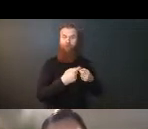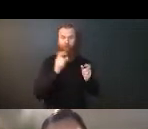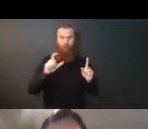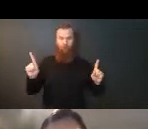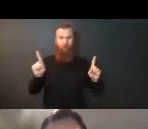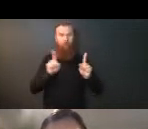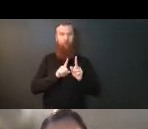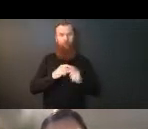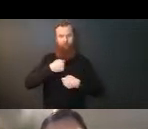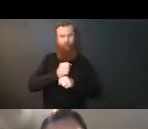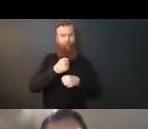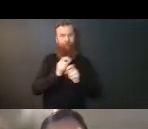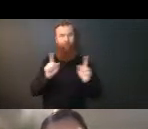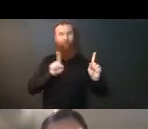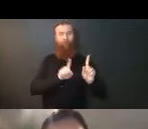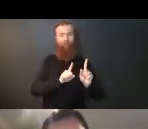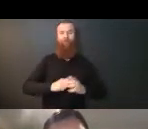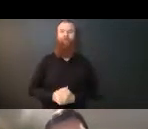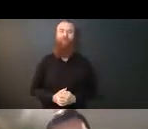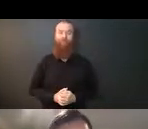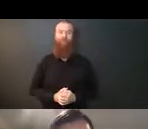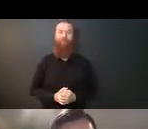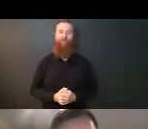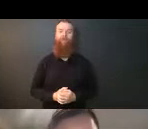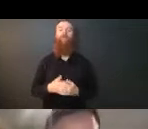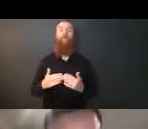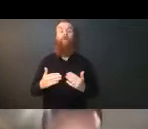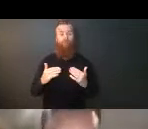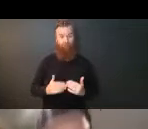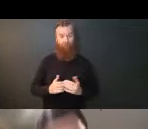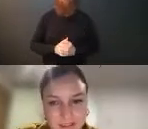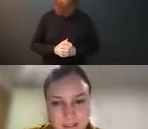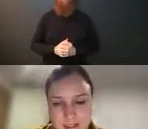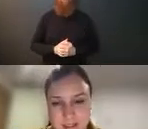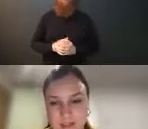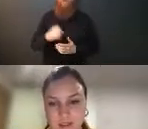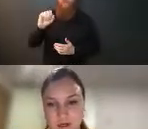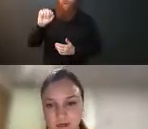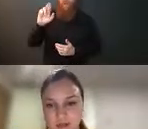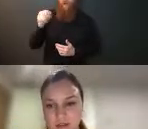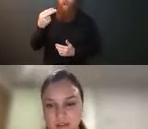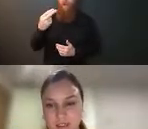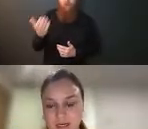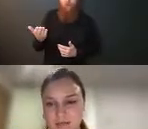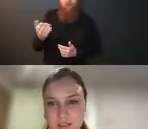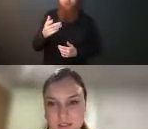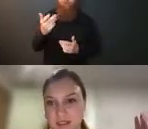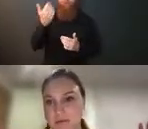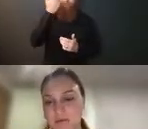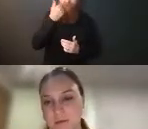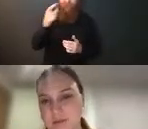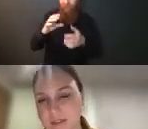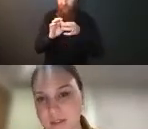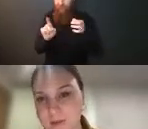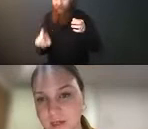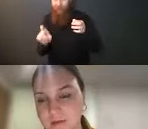Yeah, I'm just going to ask maybe Sarah, because Sam is managing the slides. Sarah, if you can share that link. It's a call, as Nafisa said,